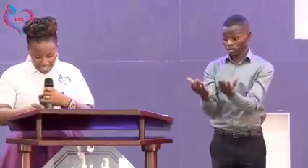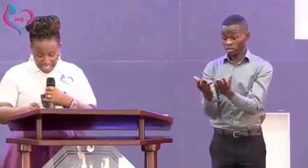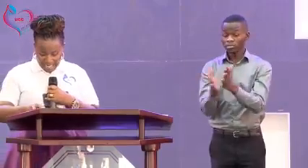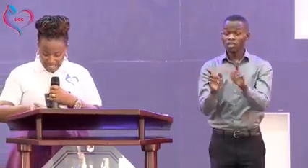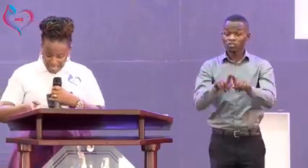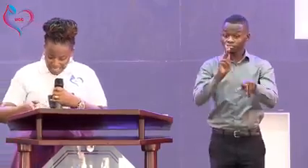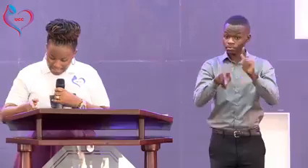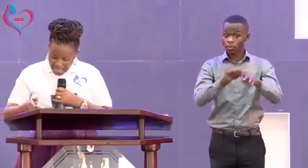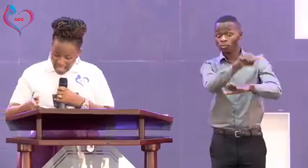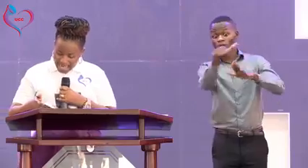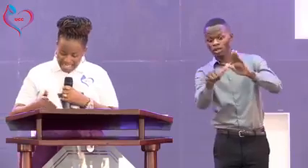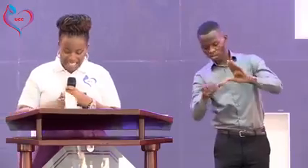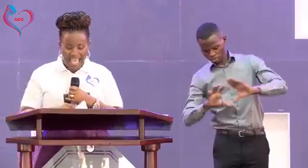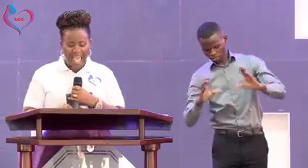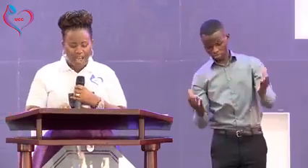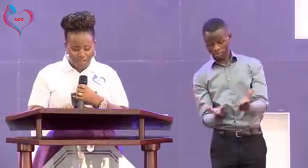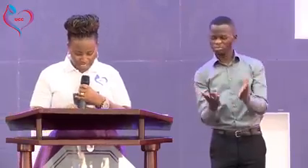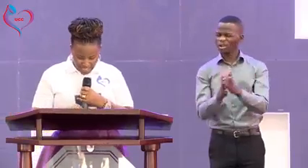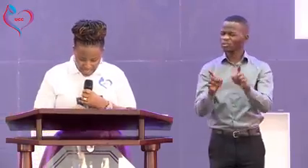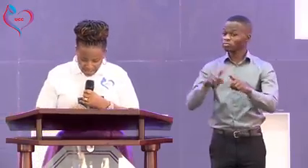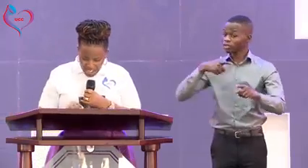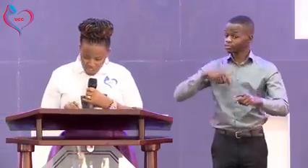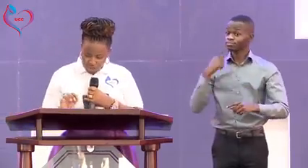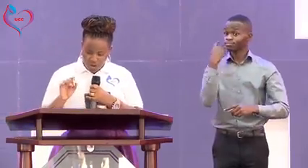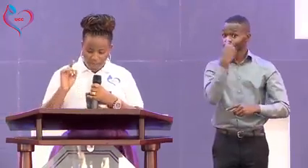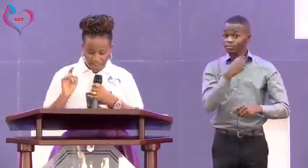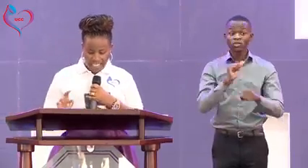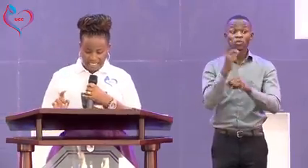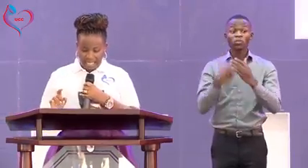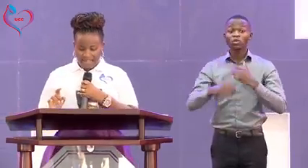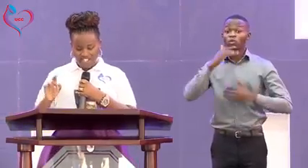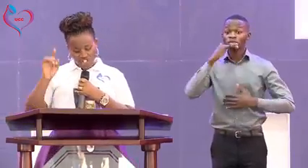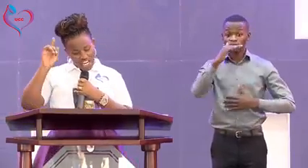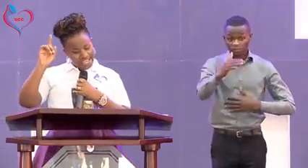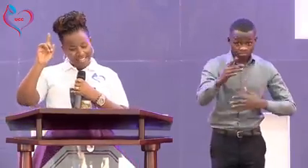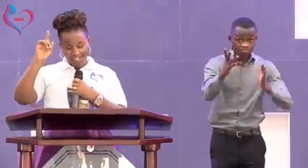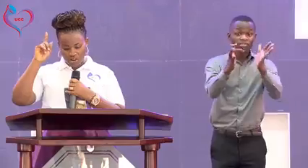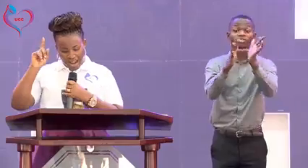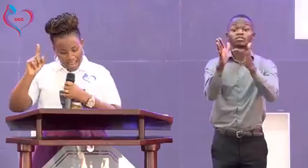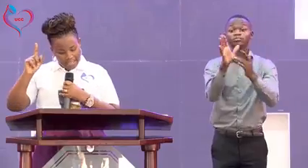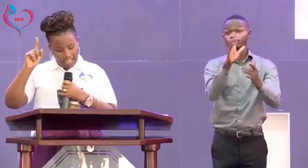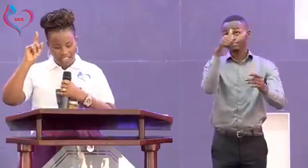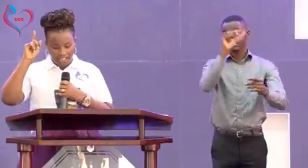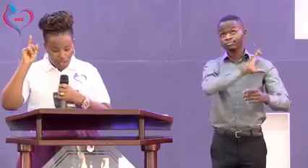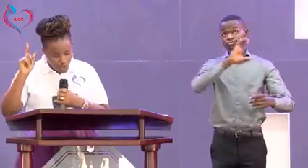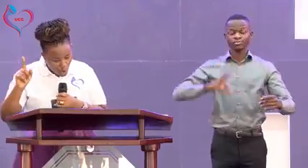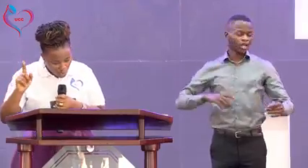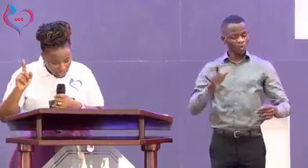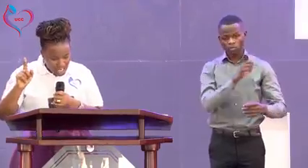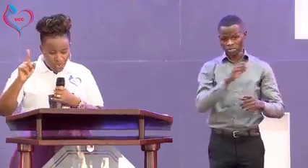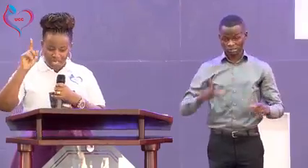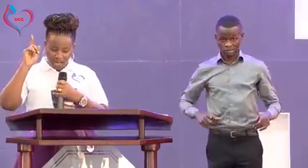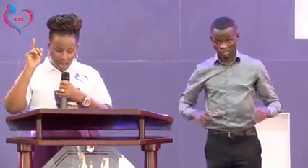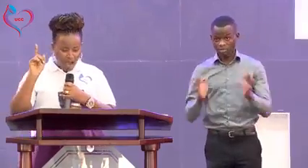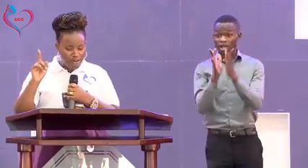of those under the earth, and that every tongue should confess that Jesus Christ is